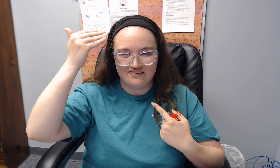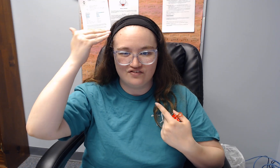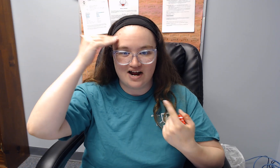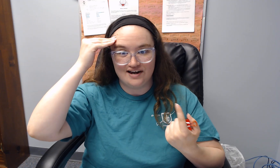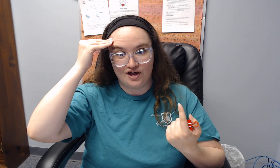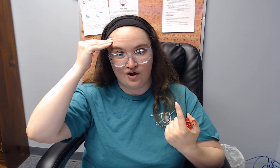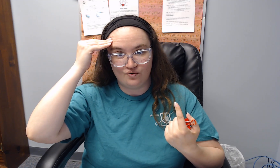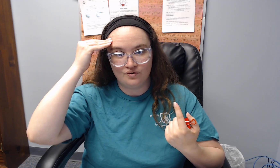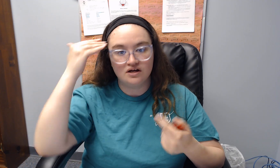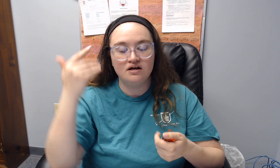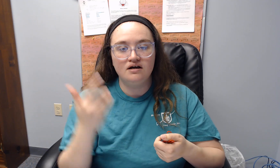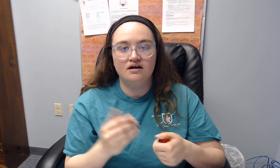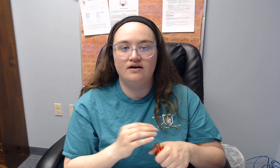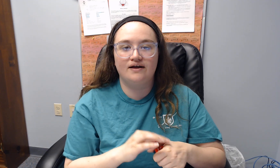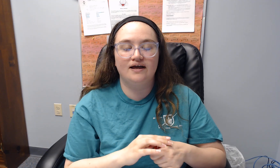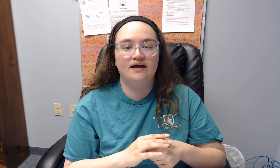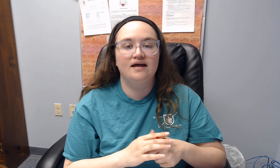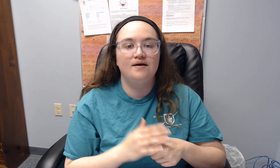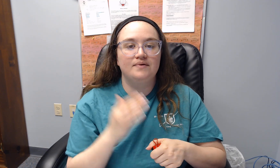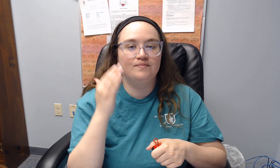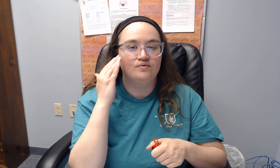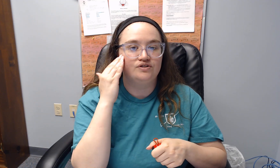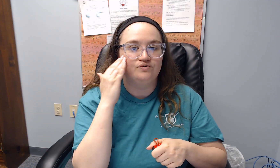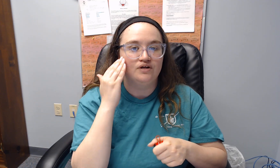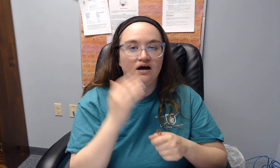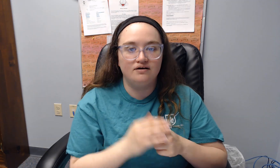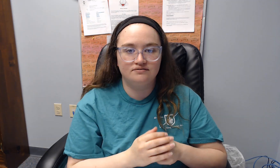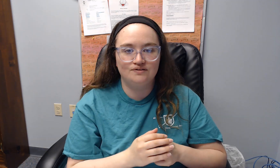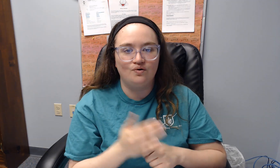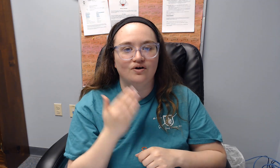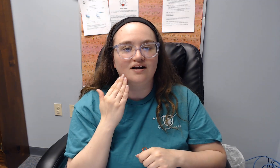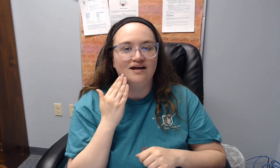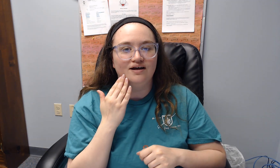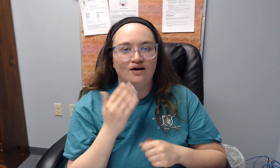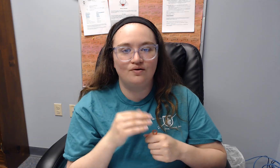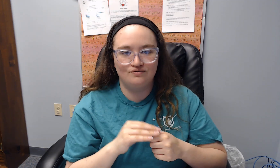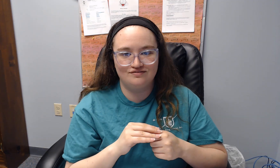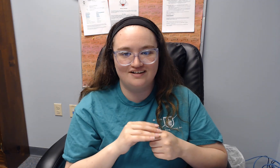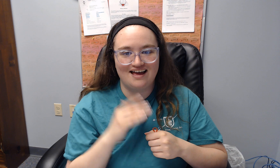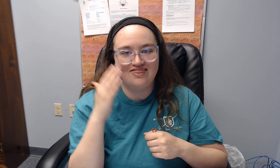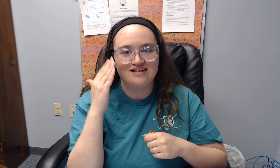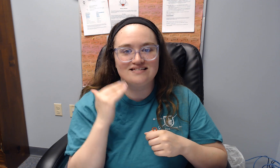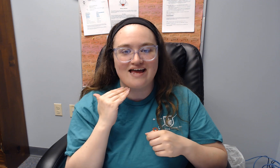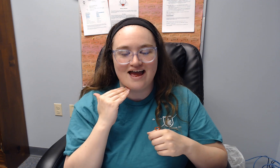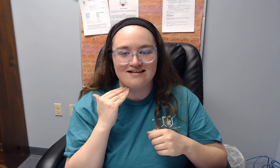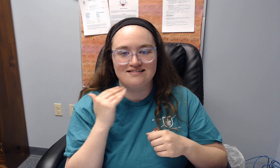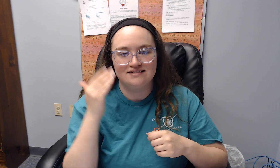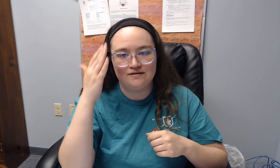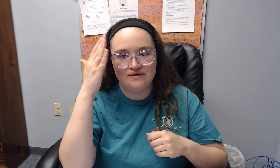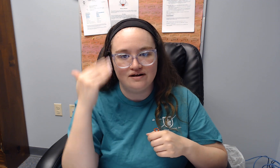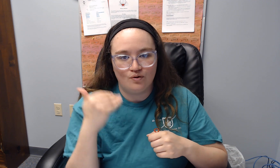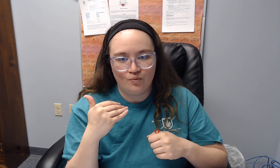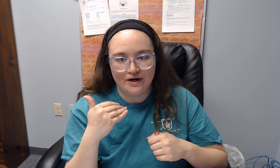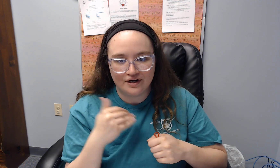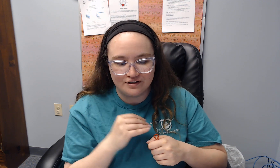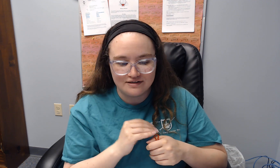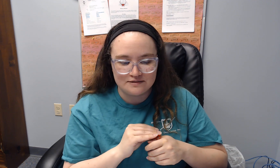I know. Okay? People will do no or I know. Okay? That's an accent depending on where it's placed